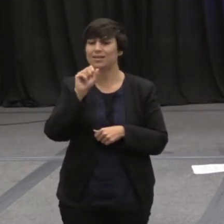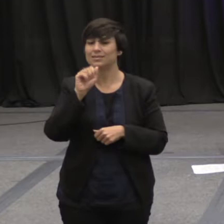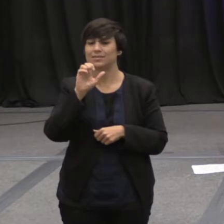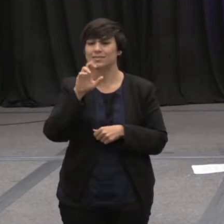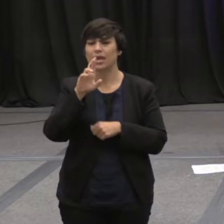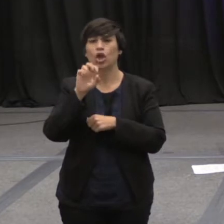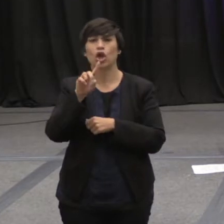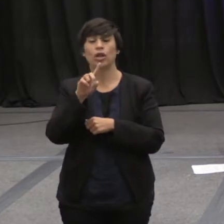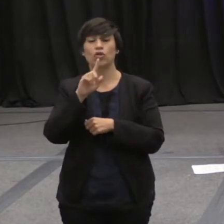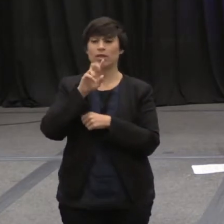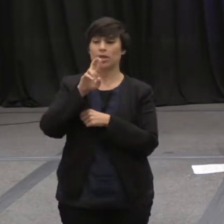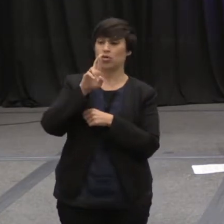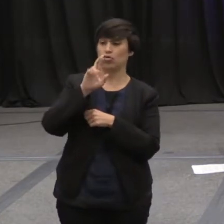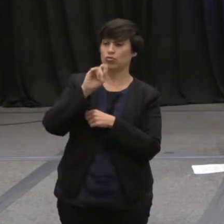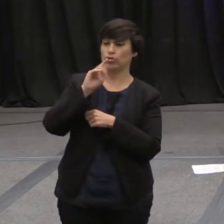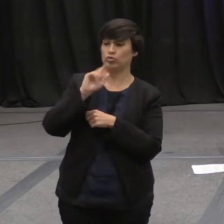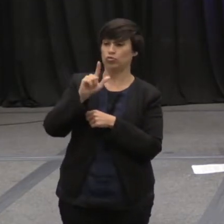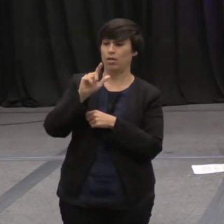to emerge.